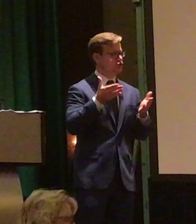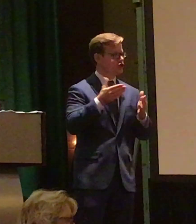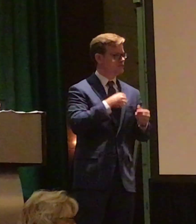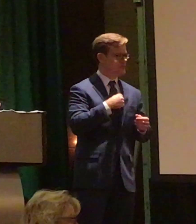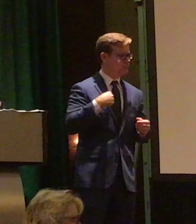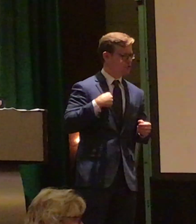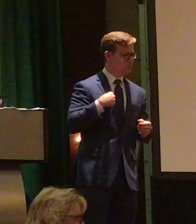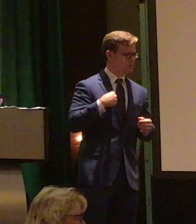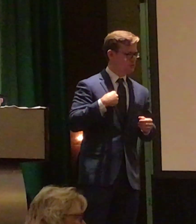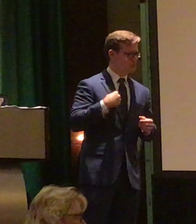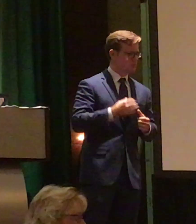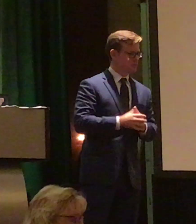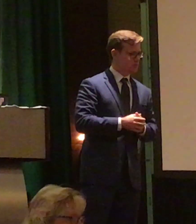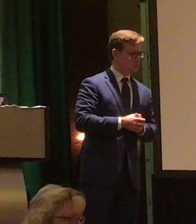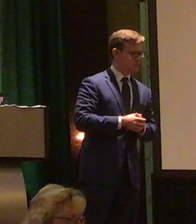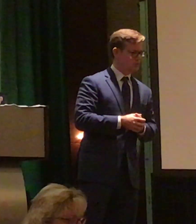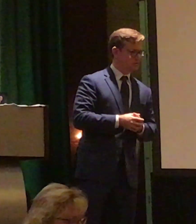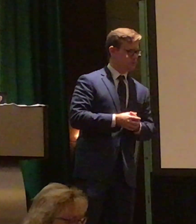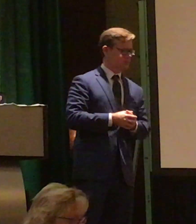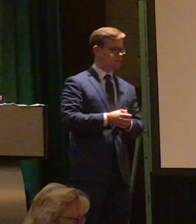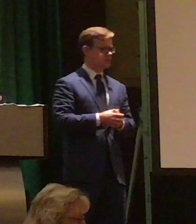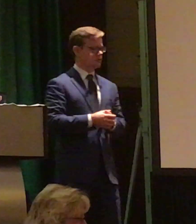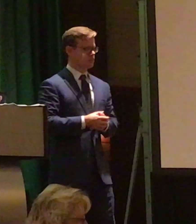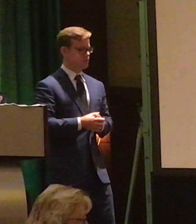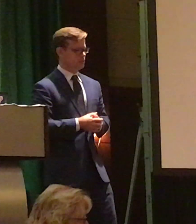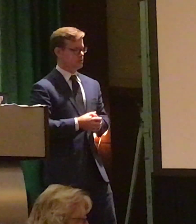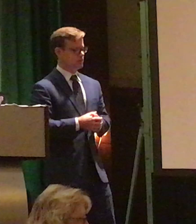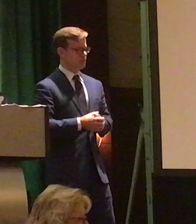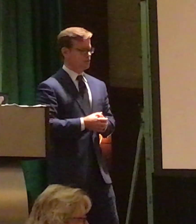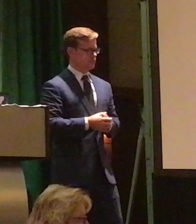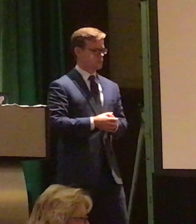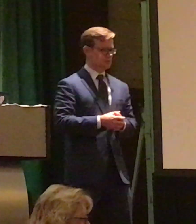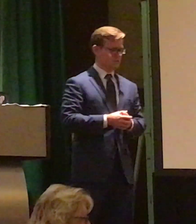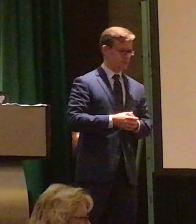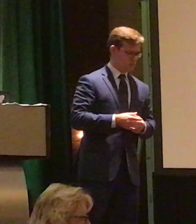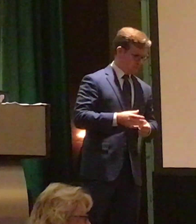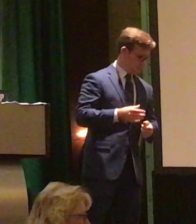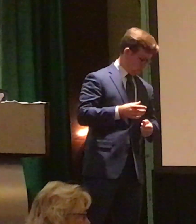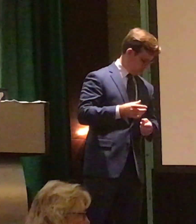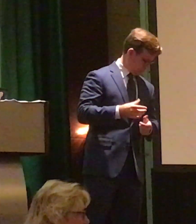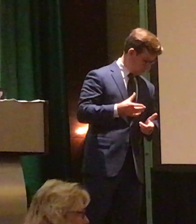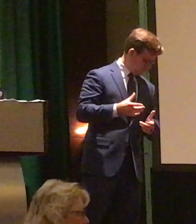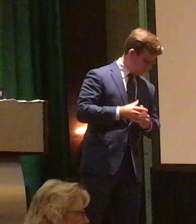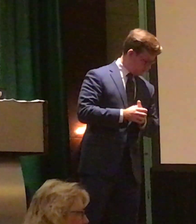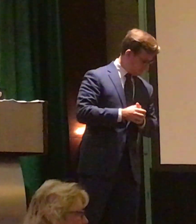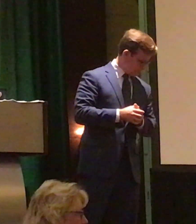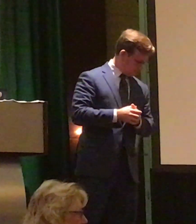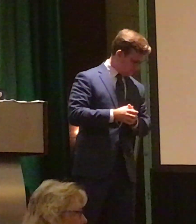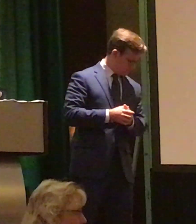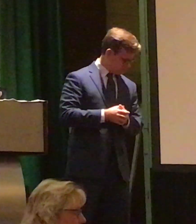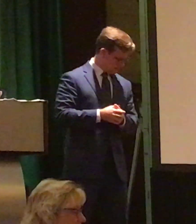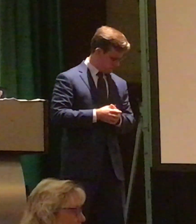And if the deaf and hard of hearing individuals were put into service, that there'd be risk for everyone involved.